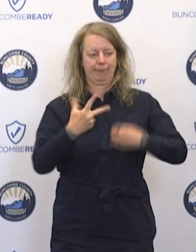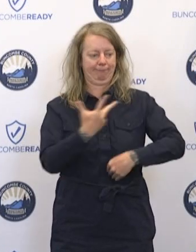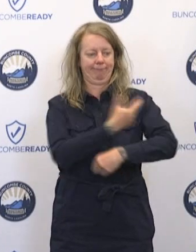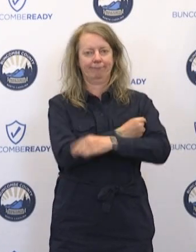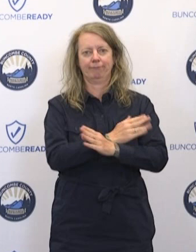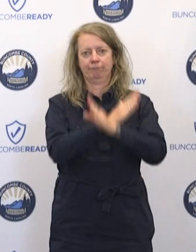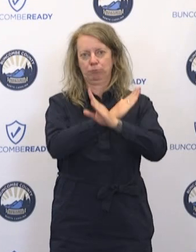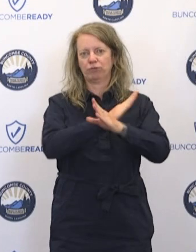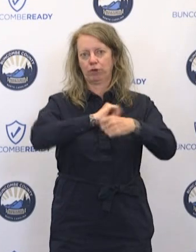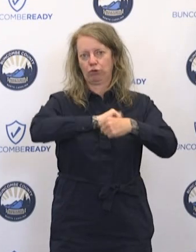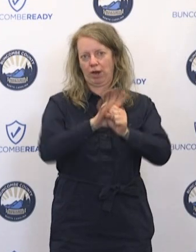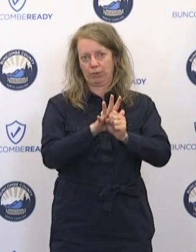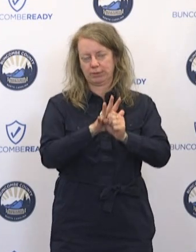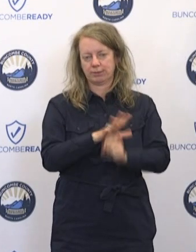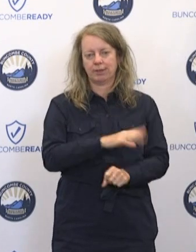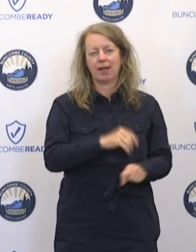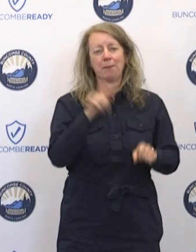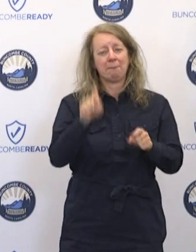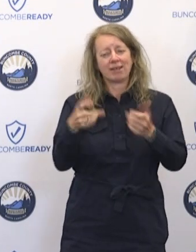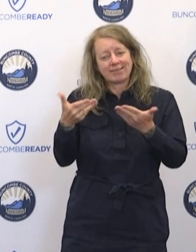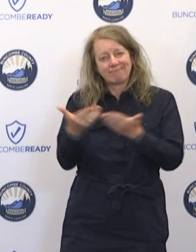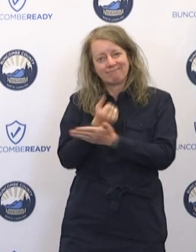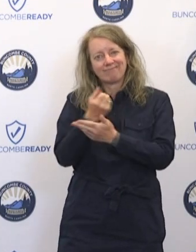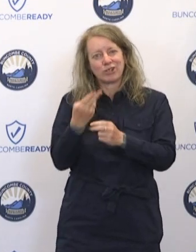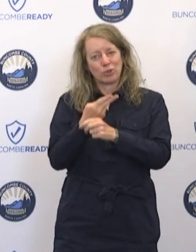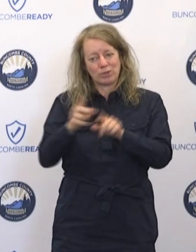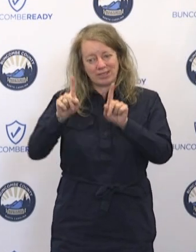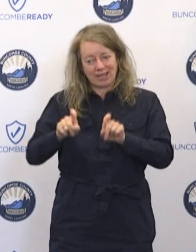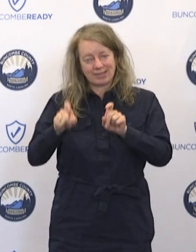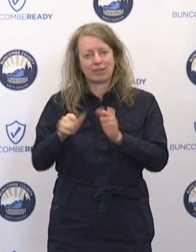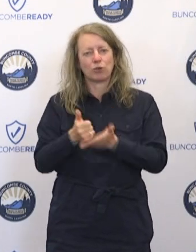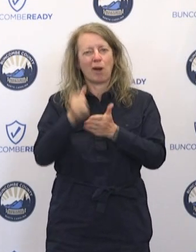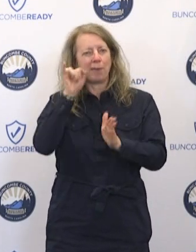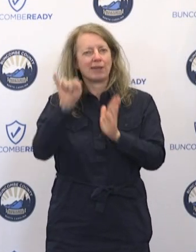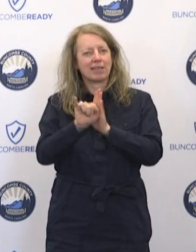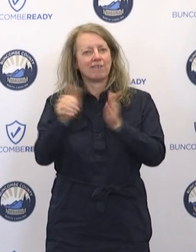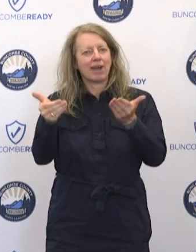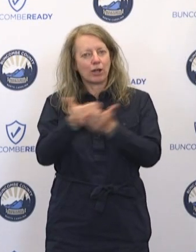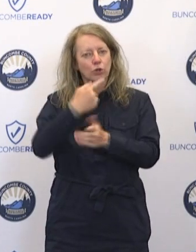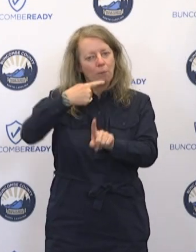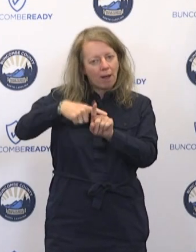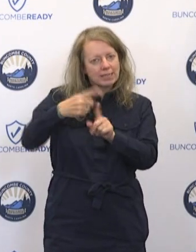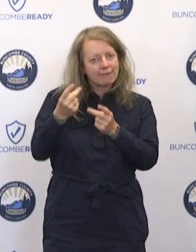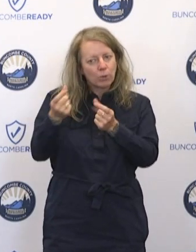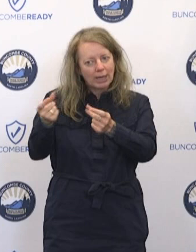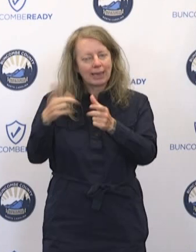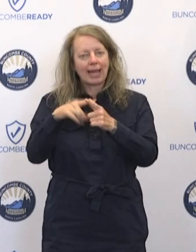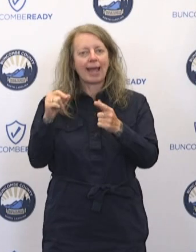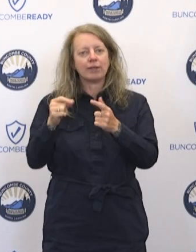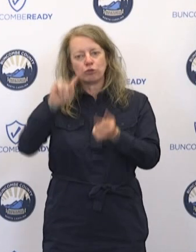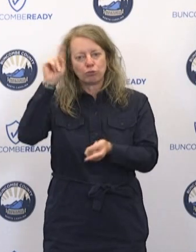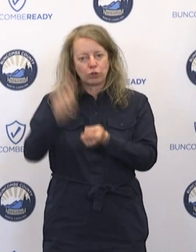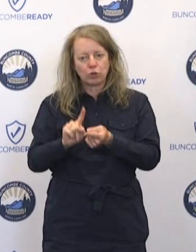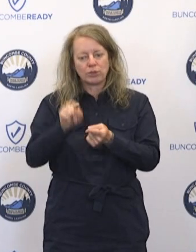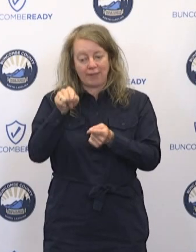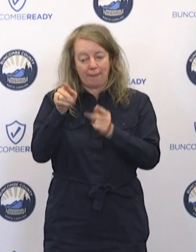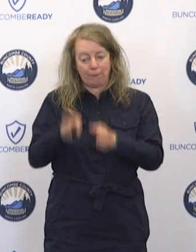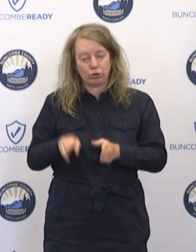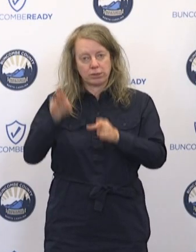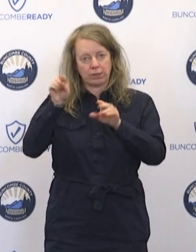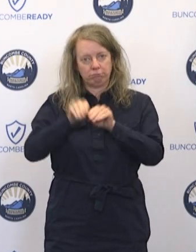a vital tool to help identify new cases quickly and reduce transmission through isolation and contact tracing.